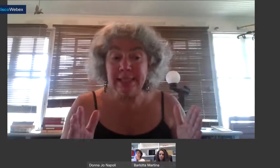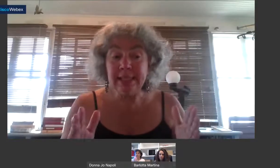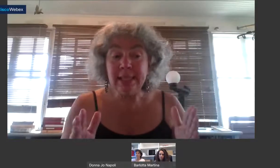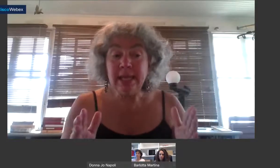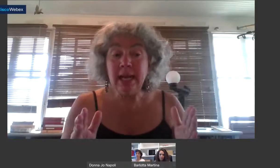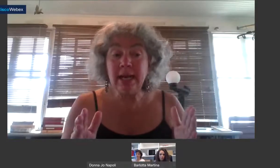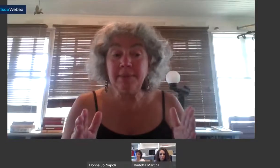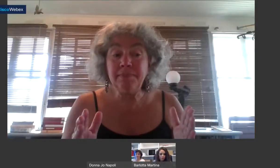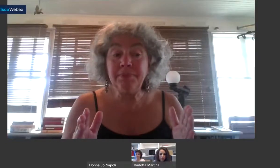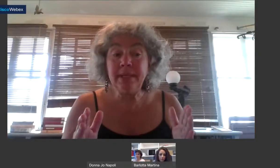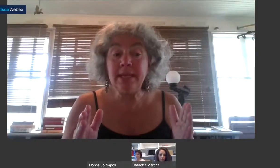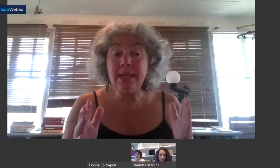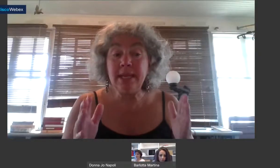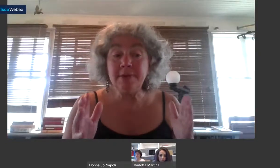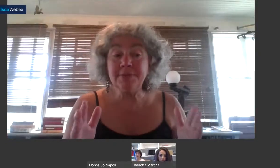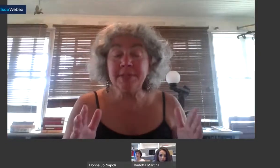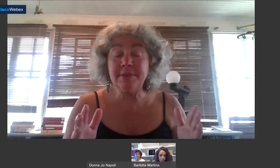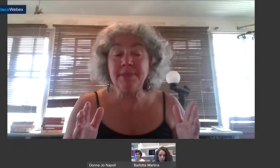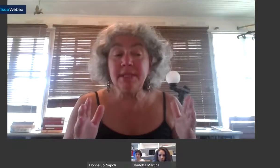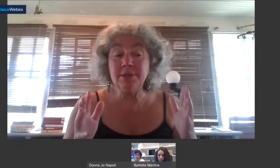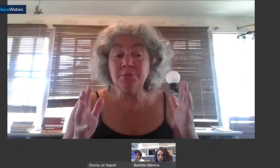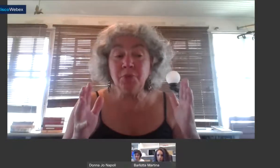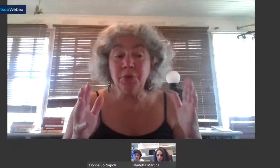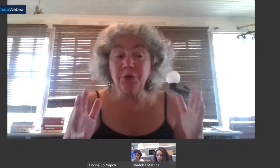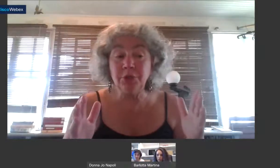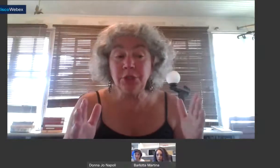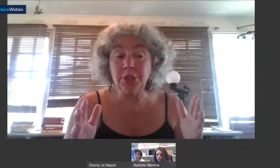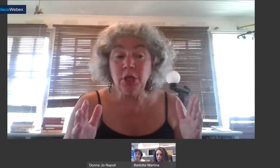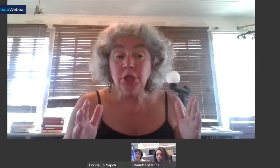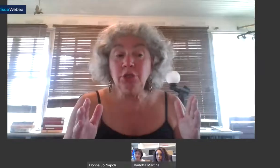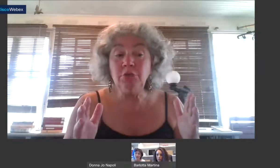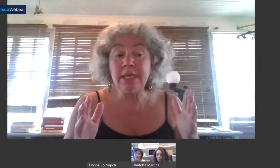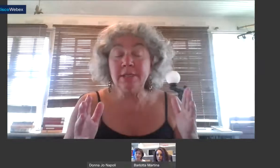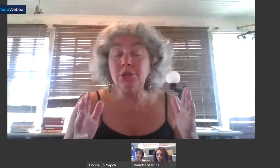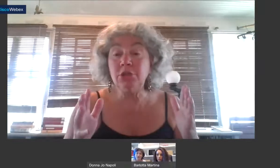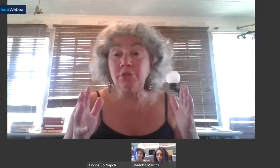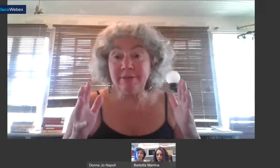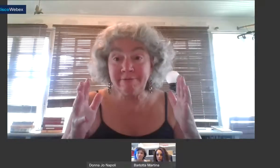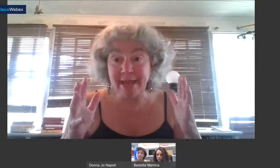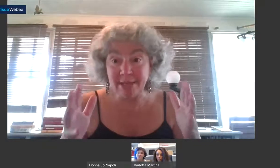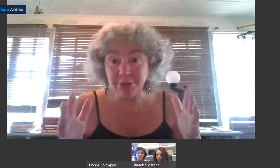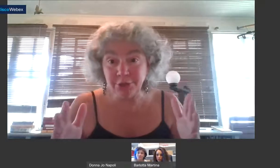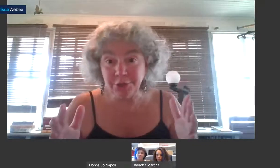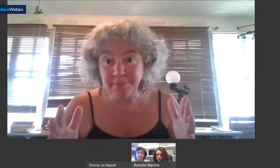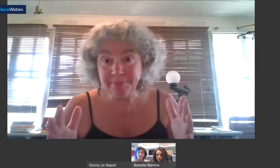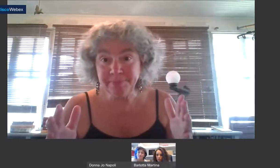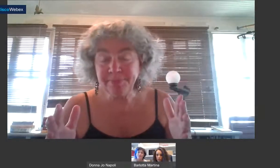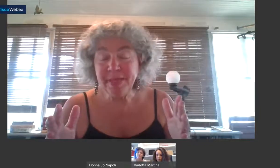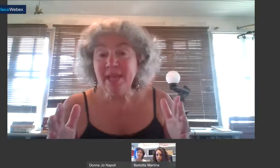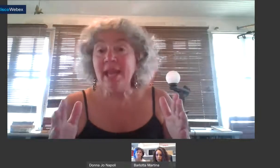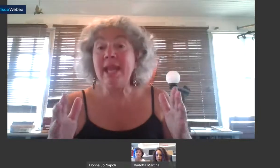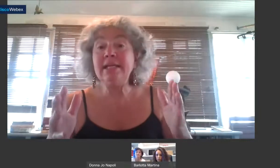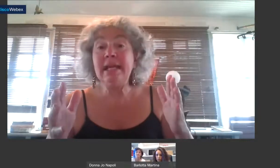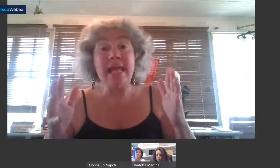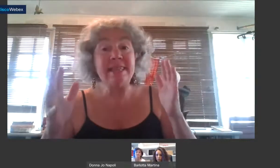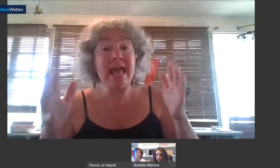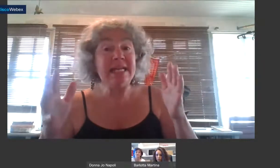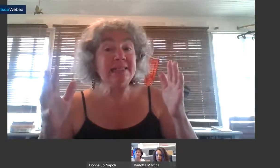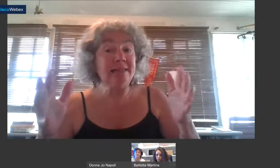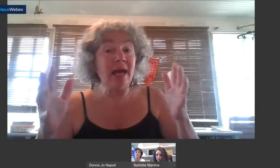Certainly, if something is more urgent, you tend to do it faster, and that is not